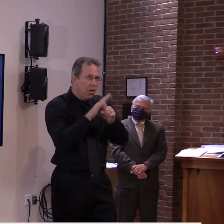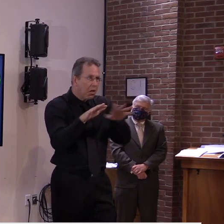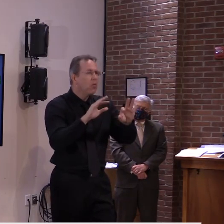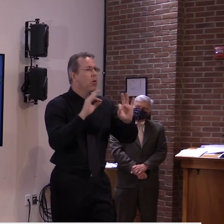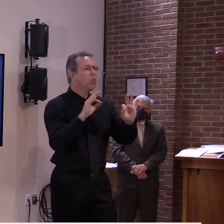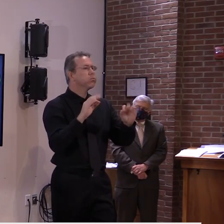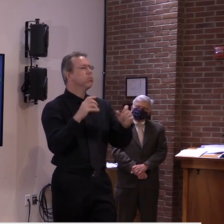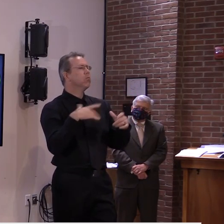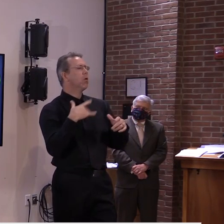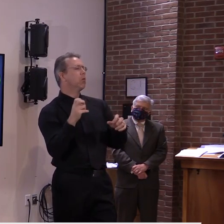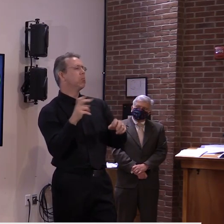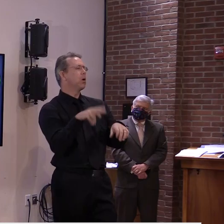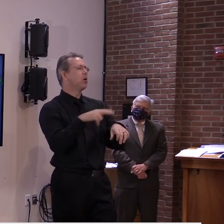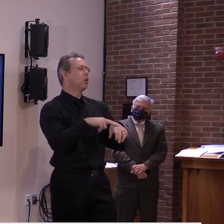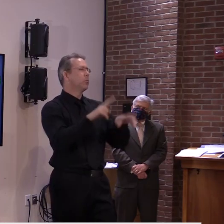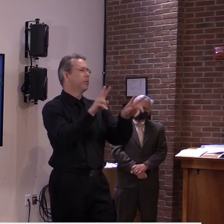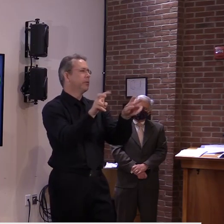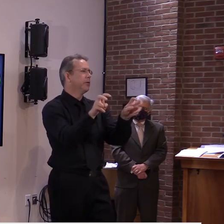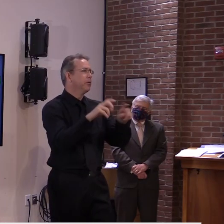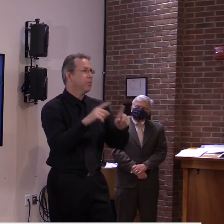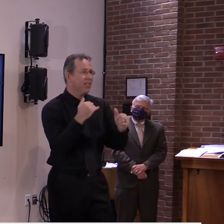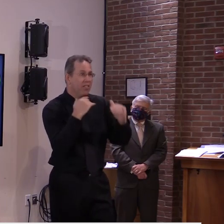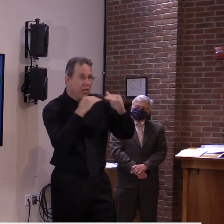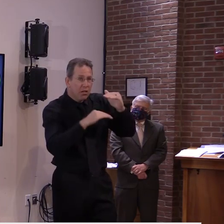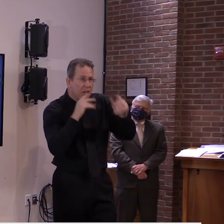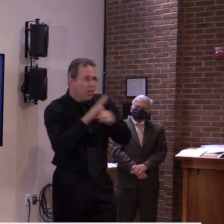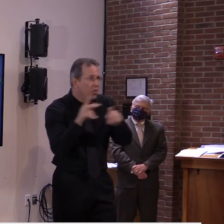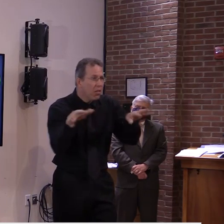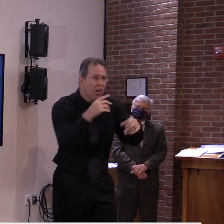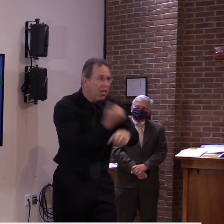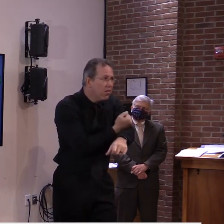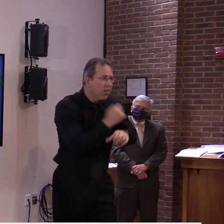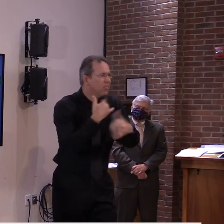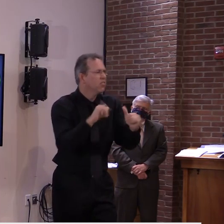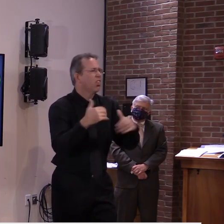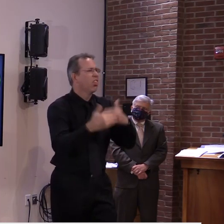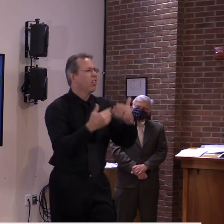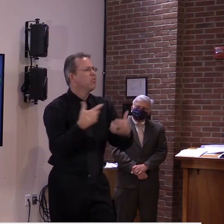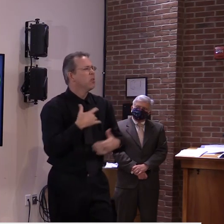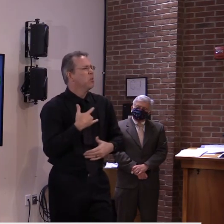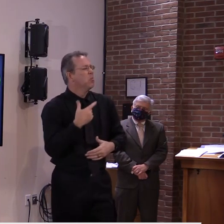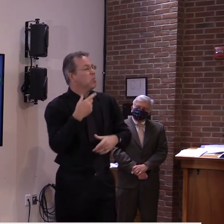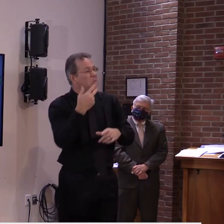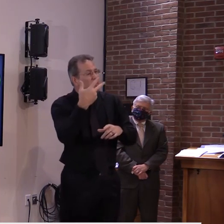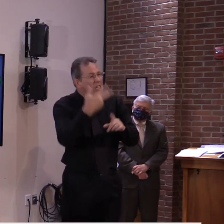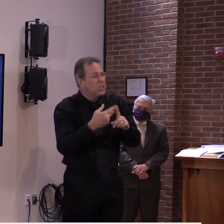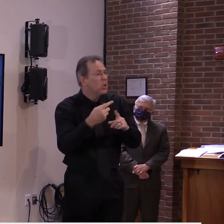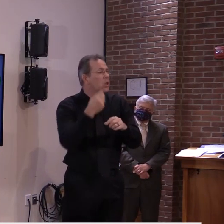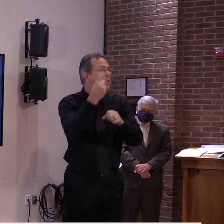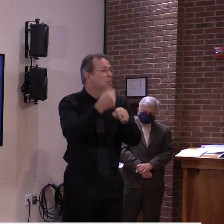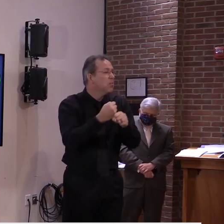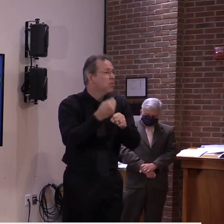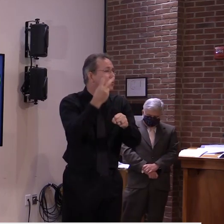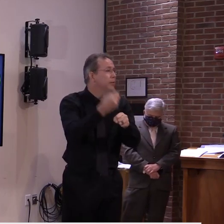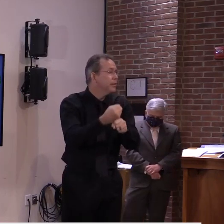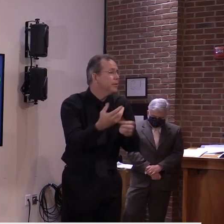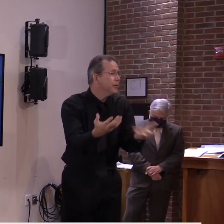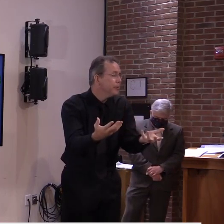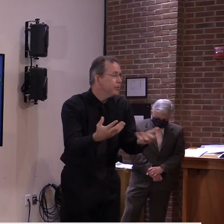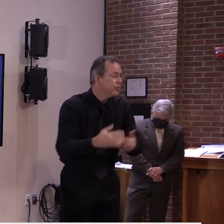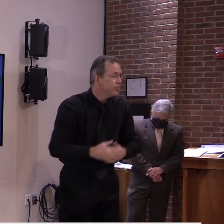be up to, you know, close to a year. But from my standpoint, the sooner we get at it, the better. And there is